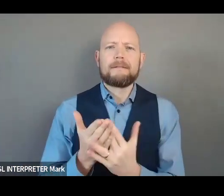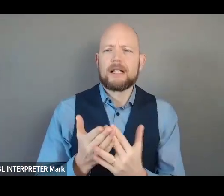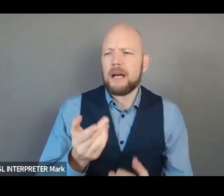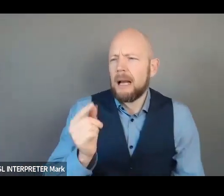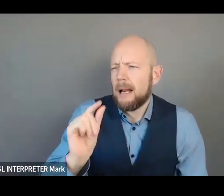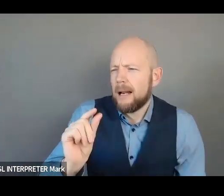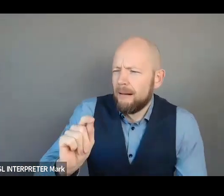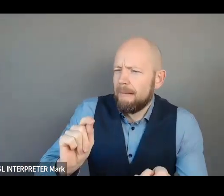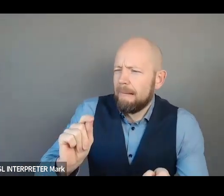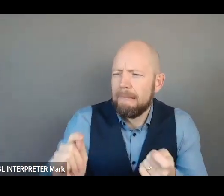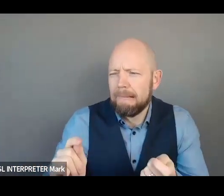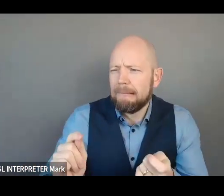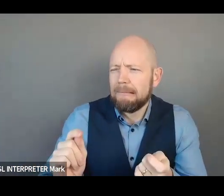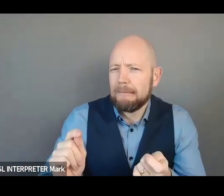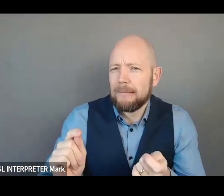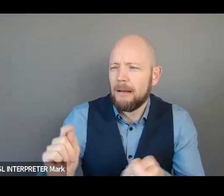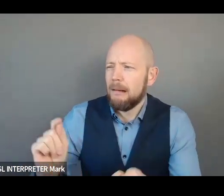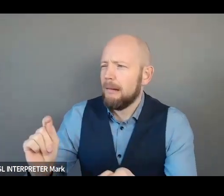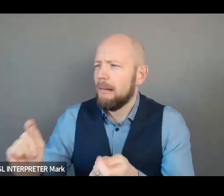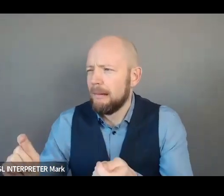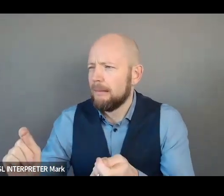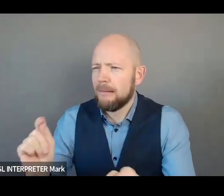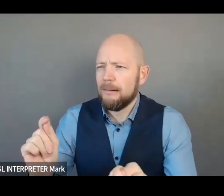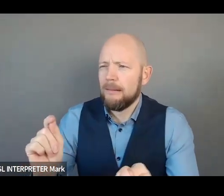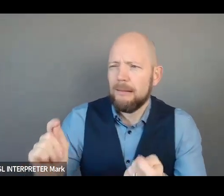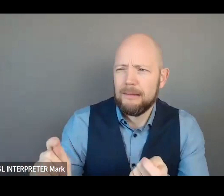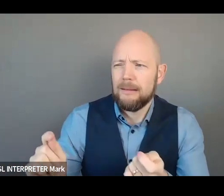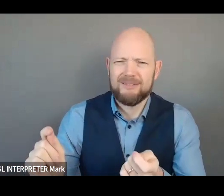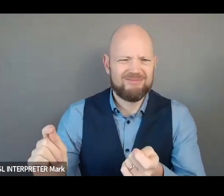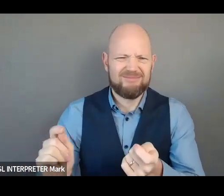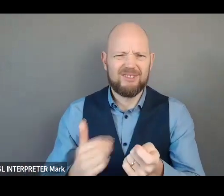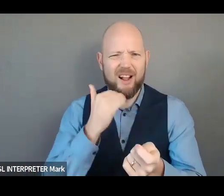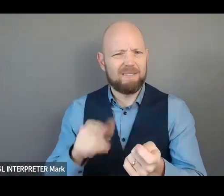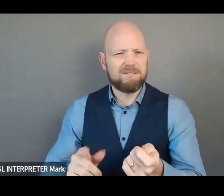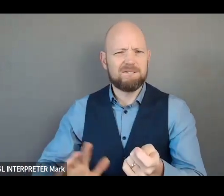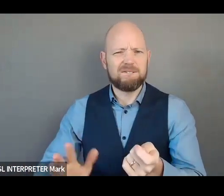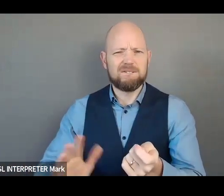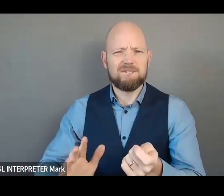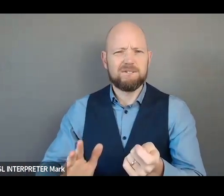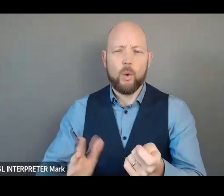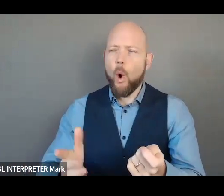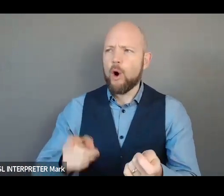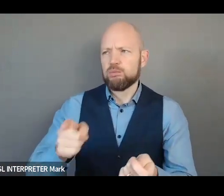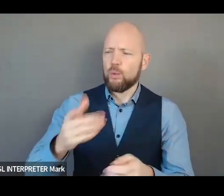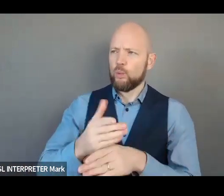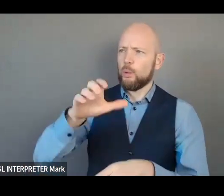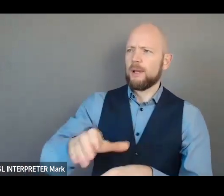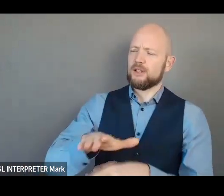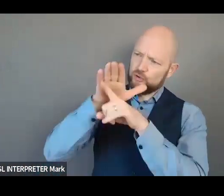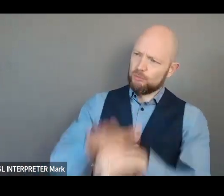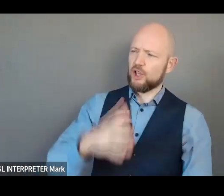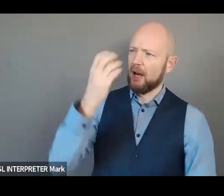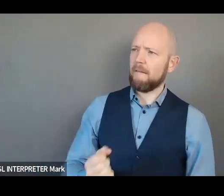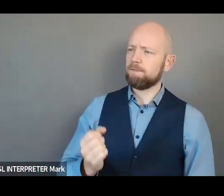that ultimately reveal the fact that workplaces are quite discriminatory. But we also need joined